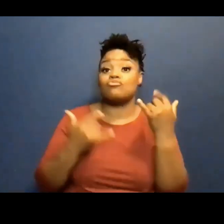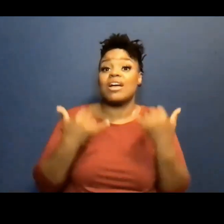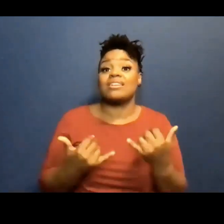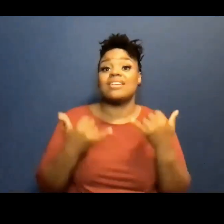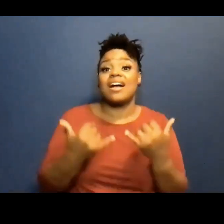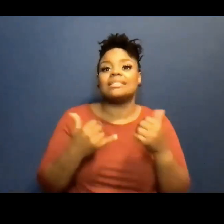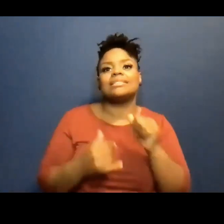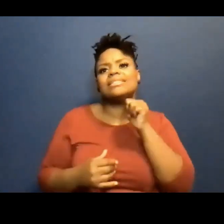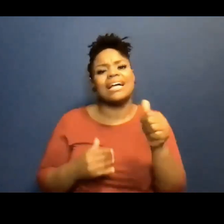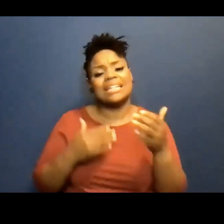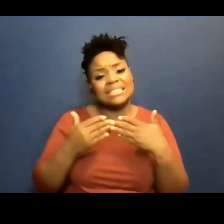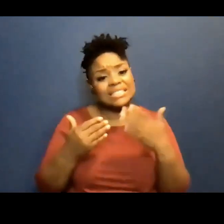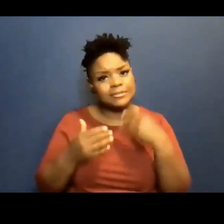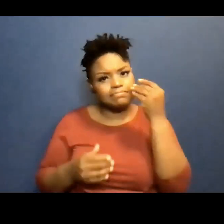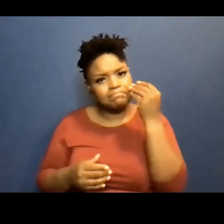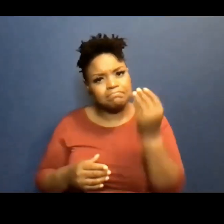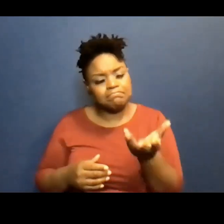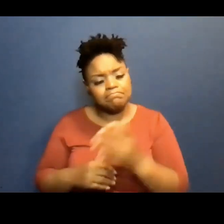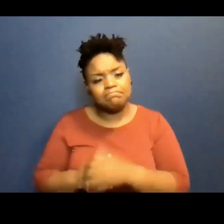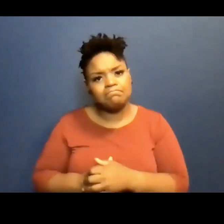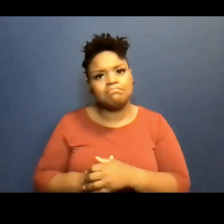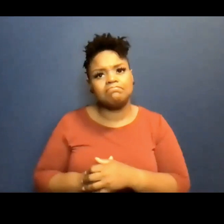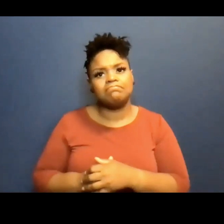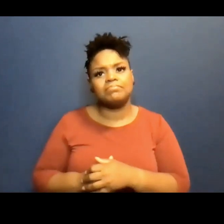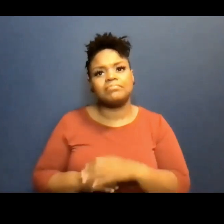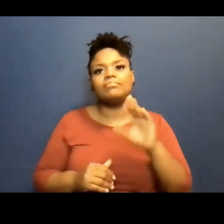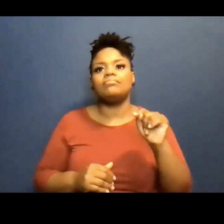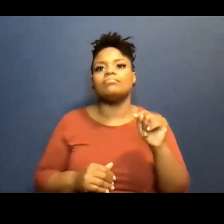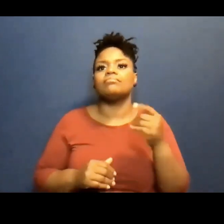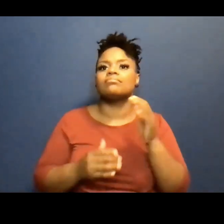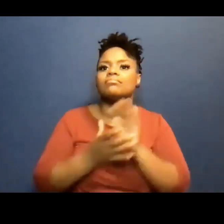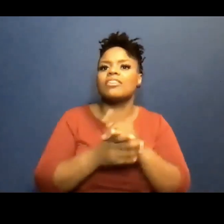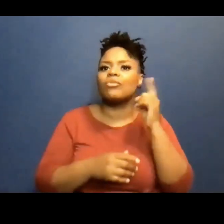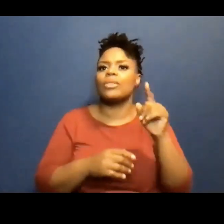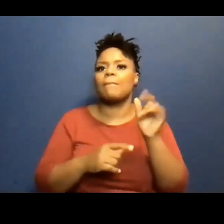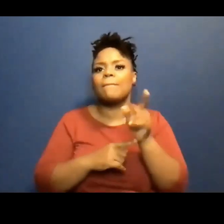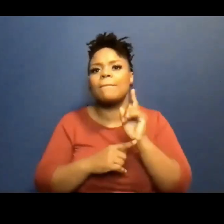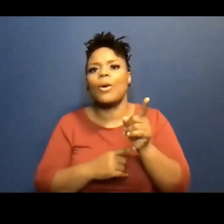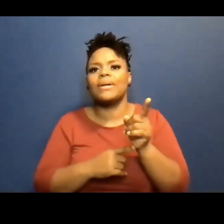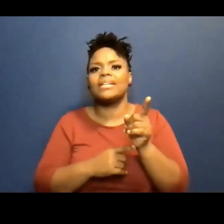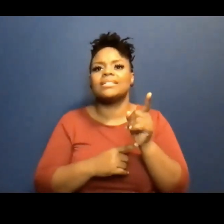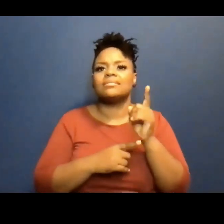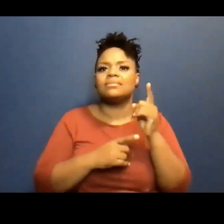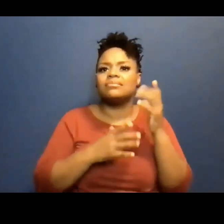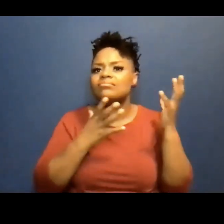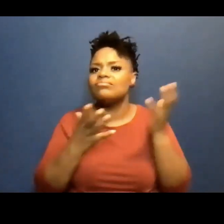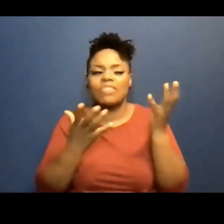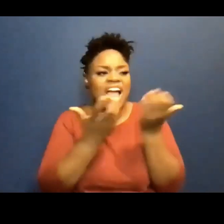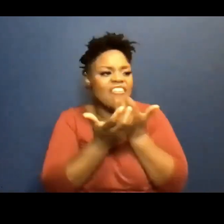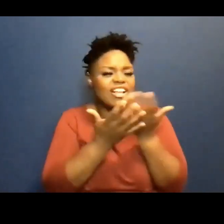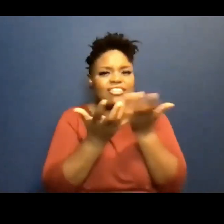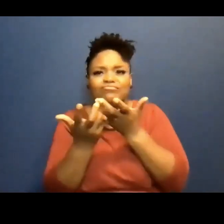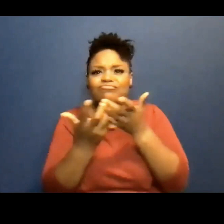because we're beating this moment. So I guess I'm just gonna say I'm an Asian American disabled